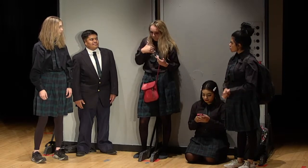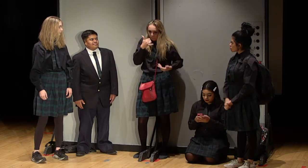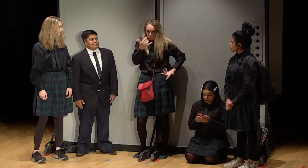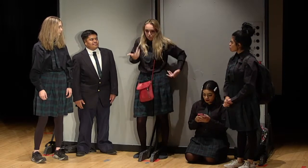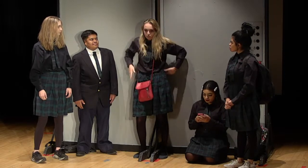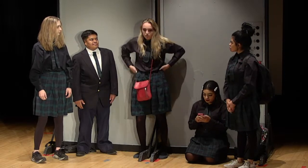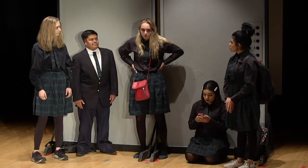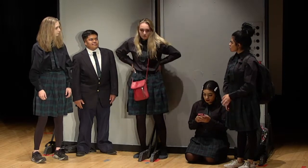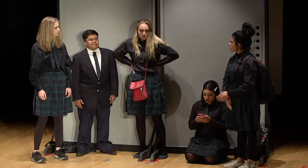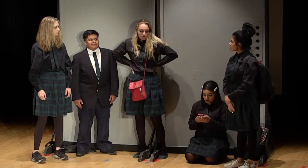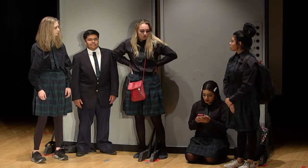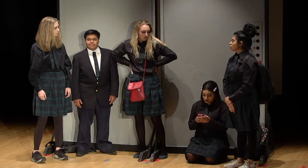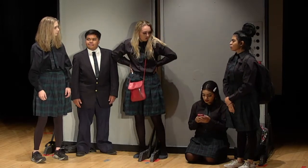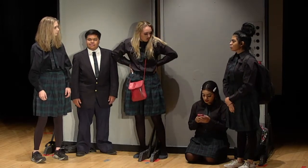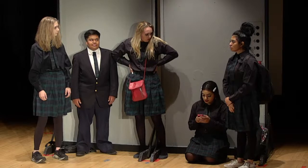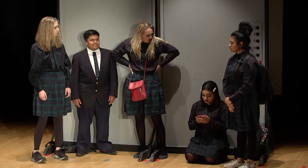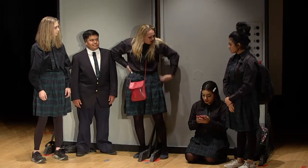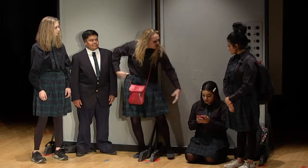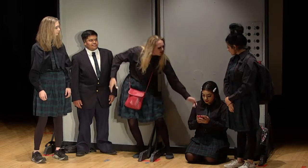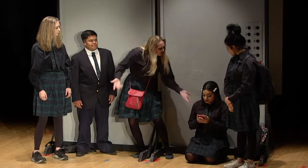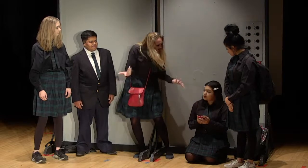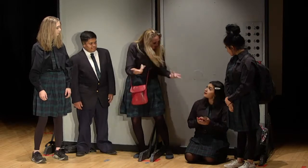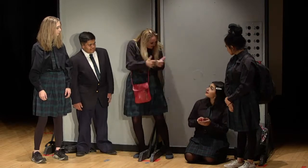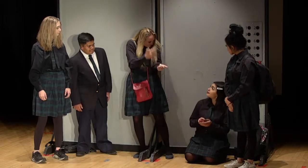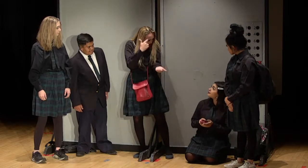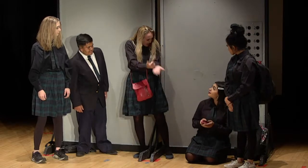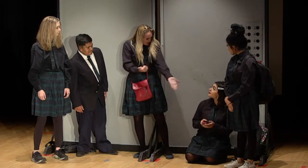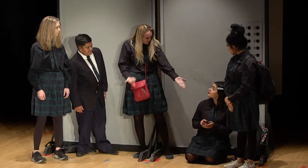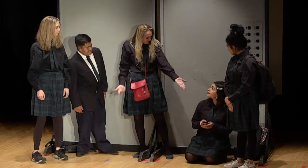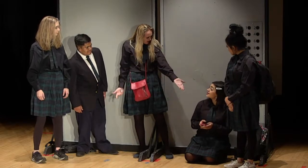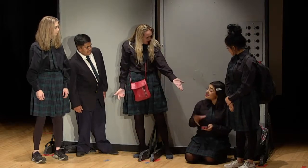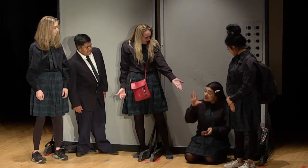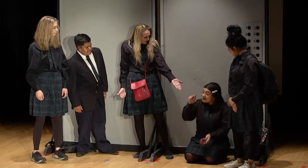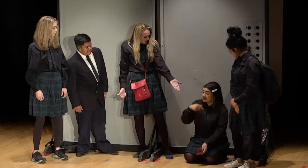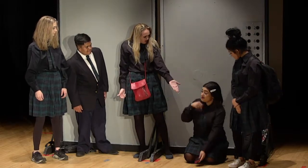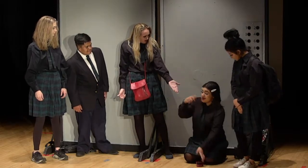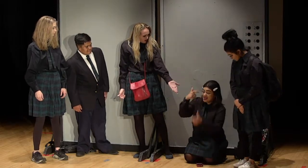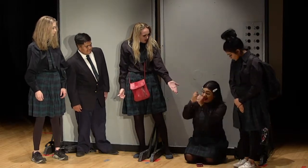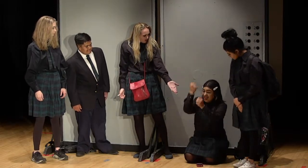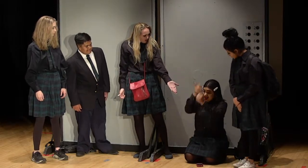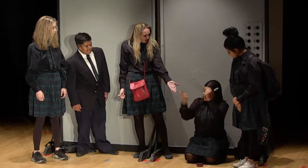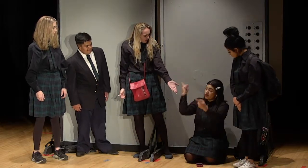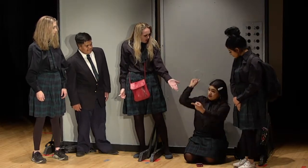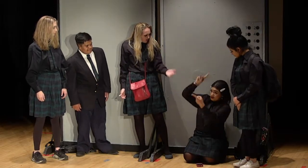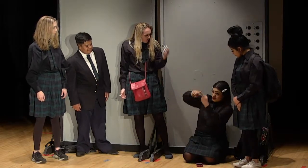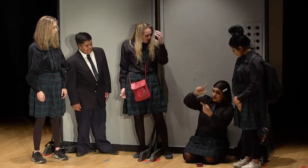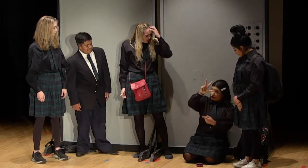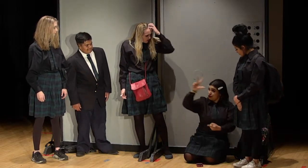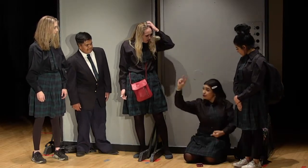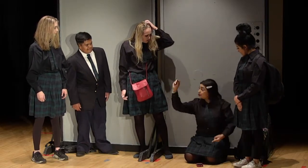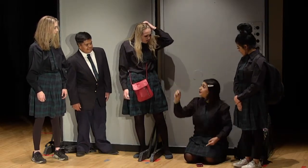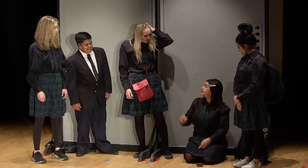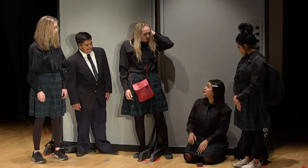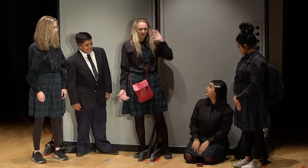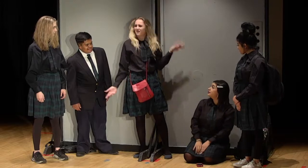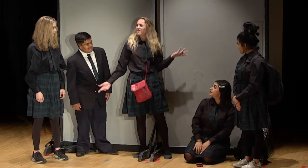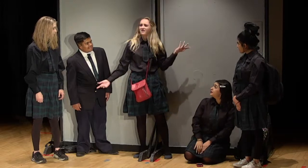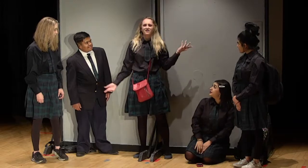We don't have our phones. We left them in class. Claire looks down and sees Rebecca scrolling through her phone. Wait, Rebecca, you have your phone. Text for help. I'm not texting anyone